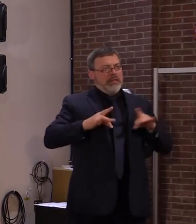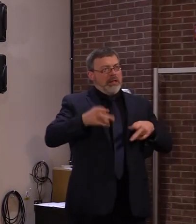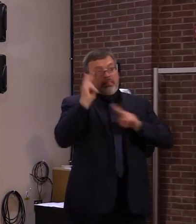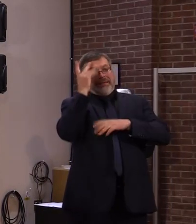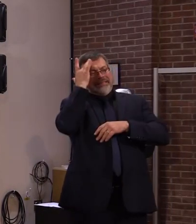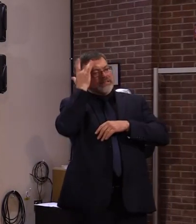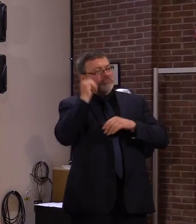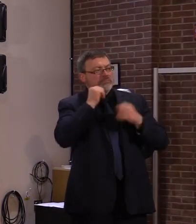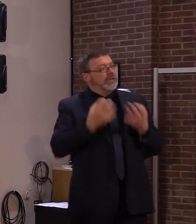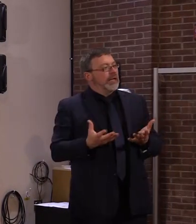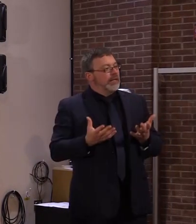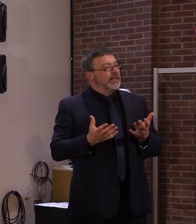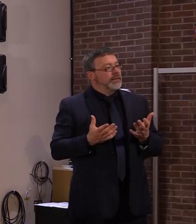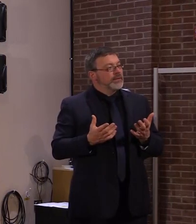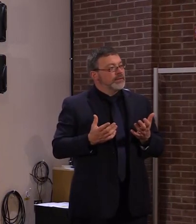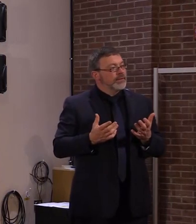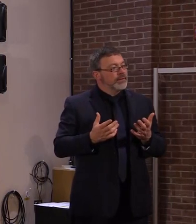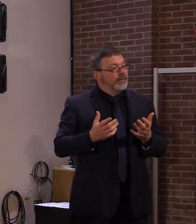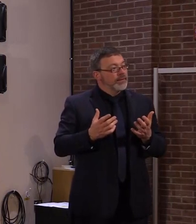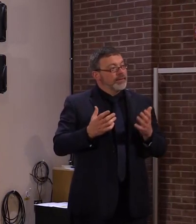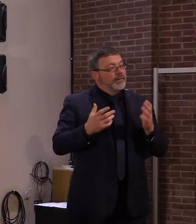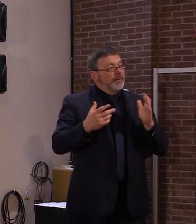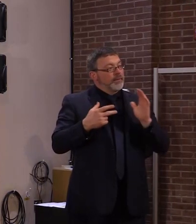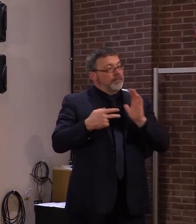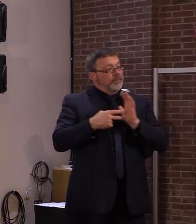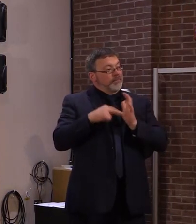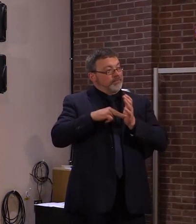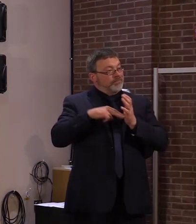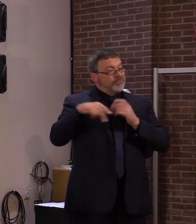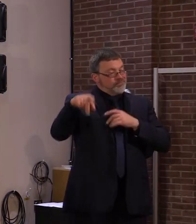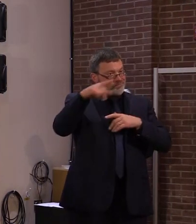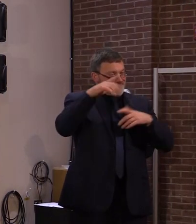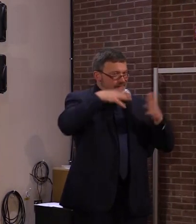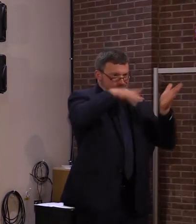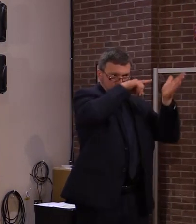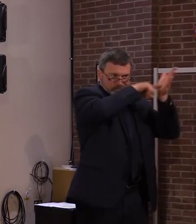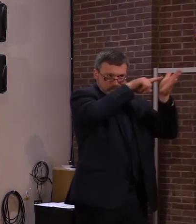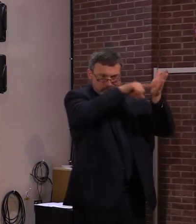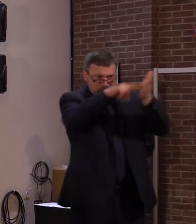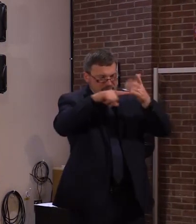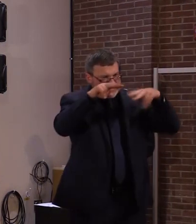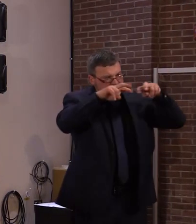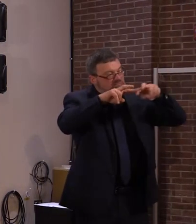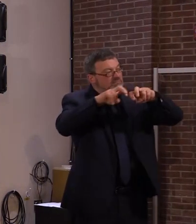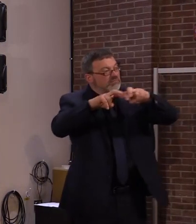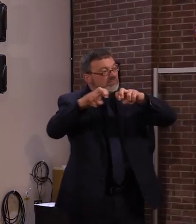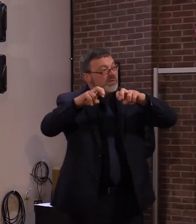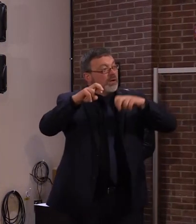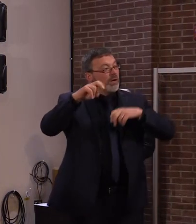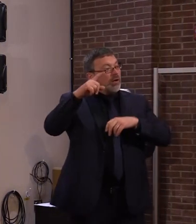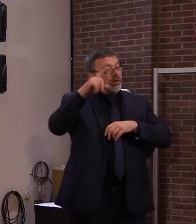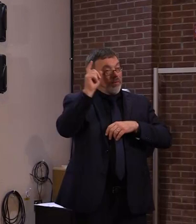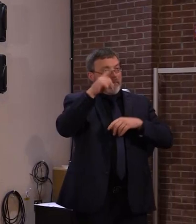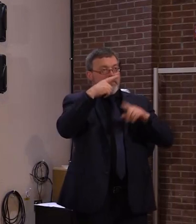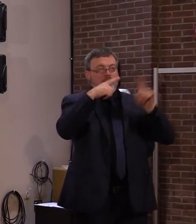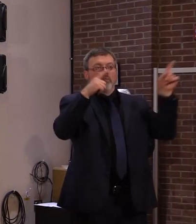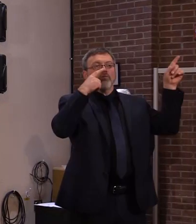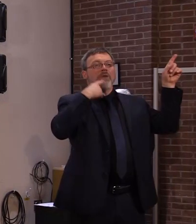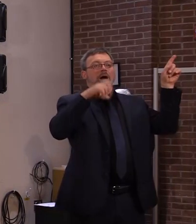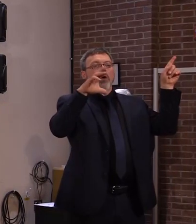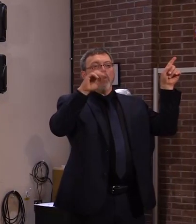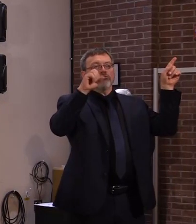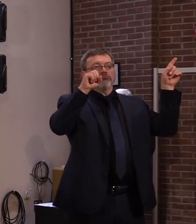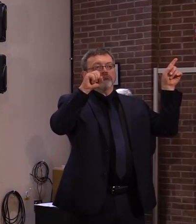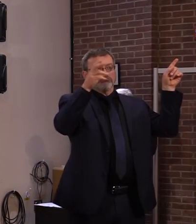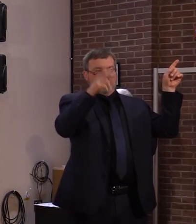at antibody levels in people's blood, done with the CDC and the Red Cross, we estimate